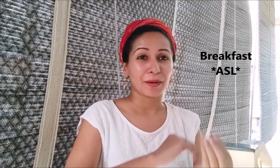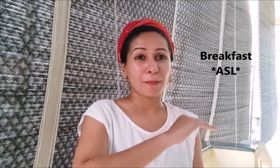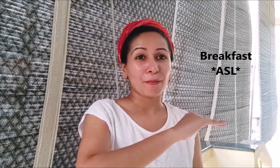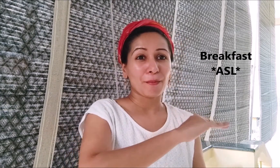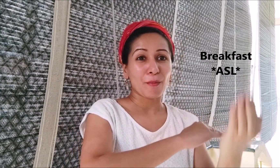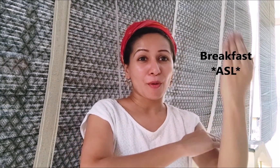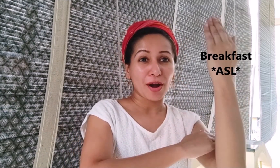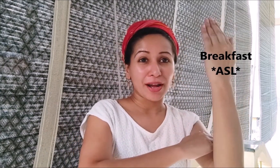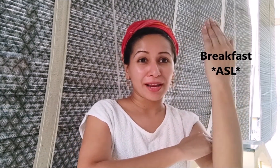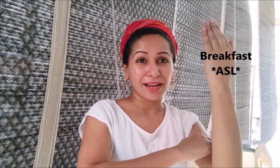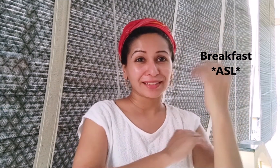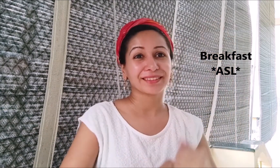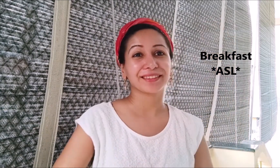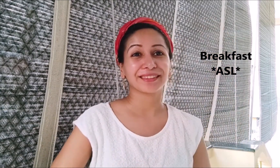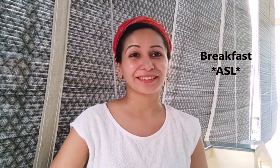Breakfast.